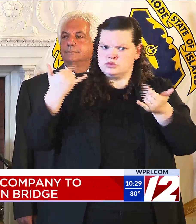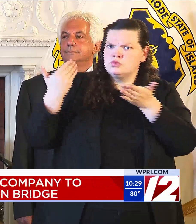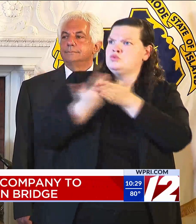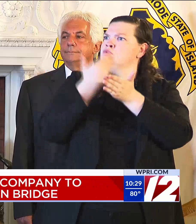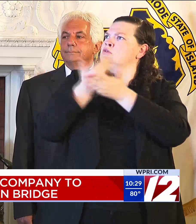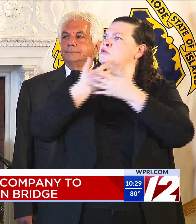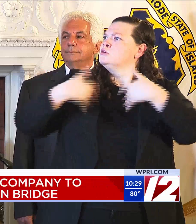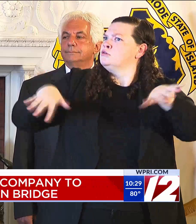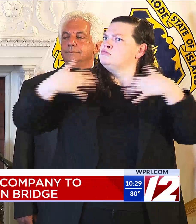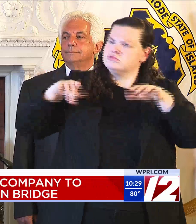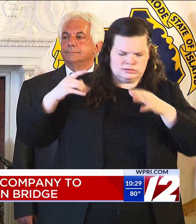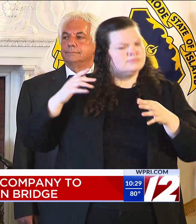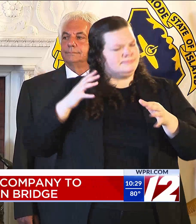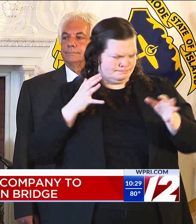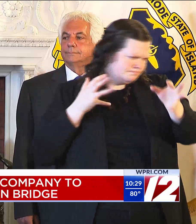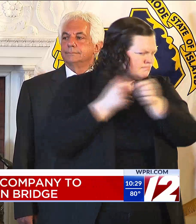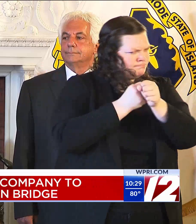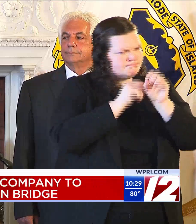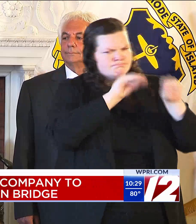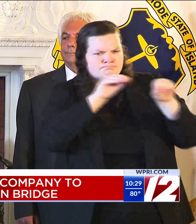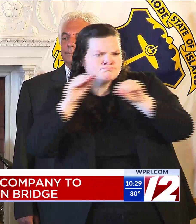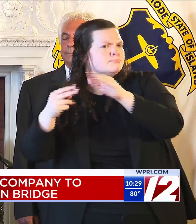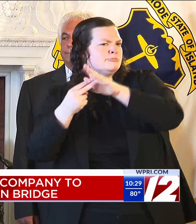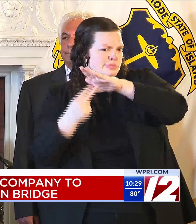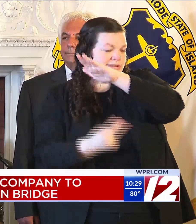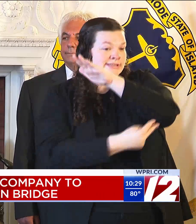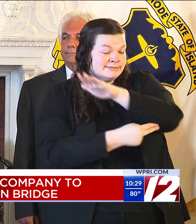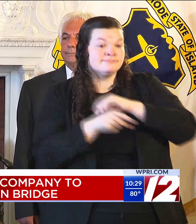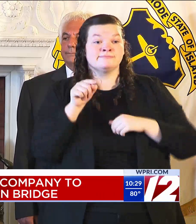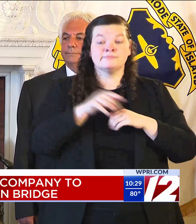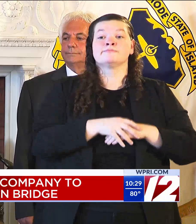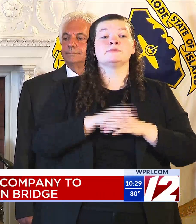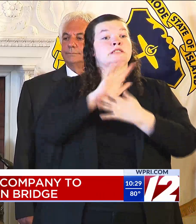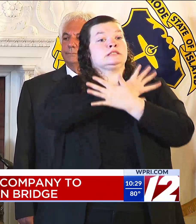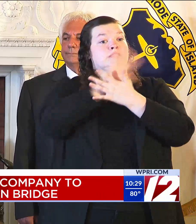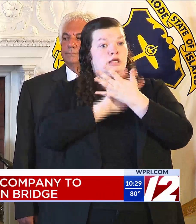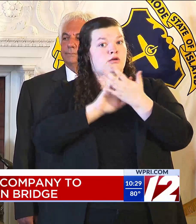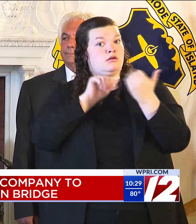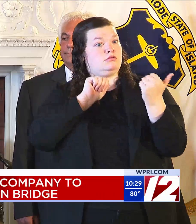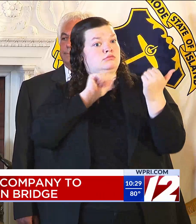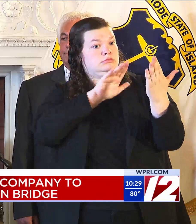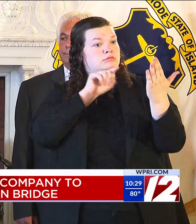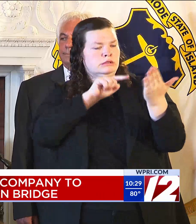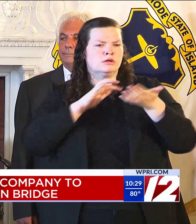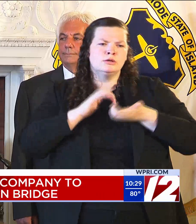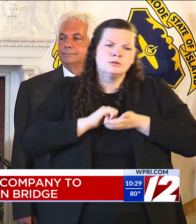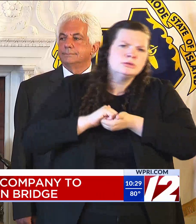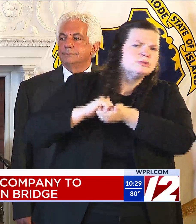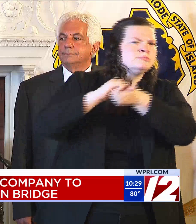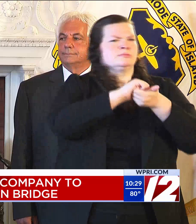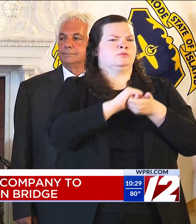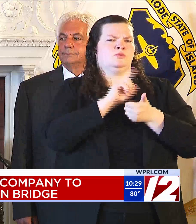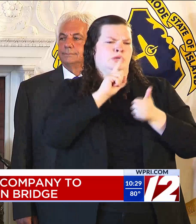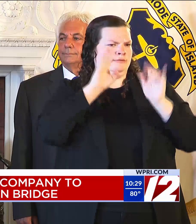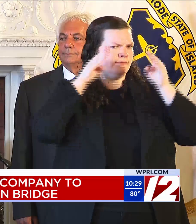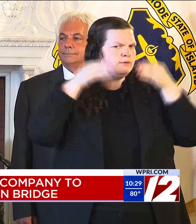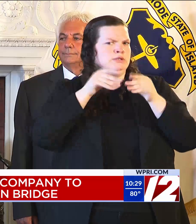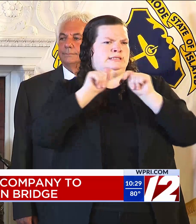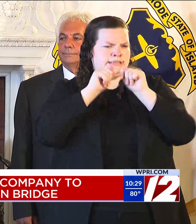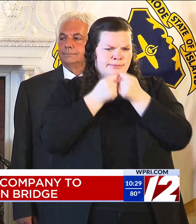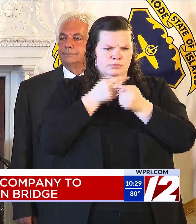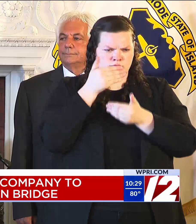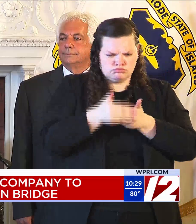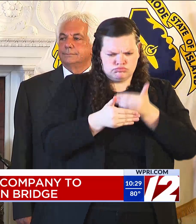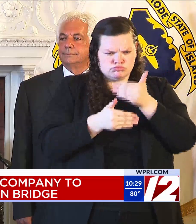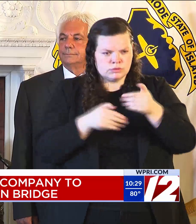the design-build approach facilitates a collaborative team process that will ensure the people of Rhode Island get the high-quality bridge they deserve.